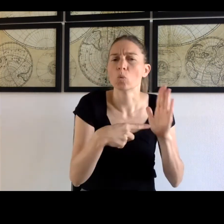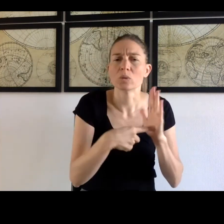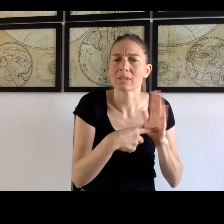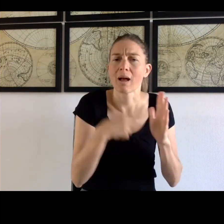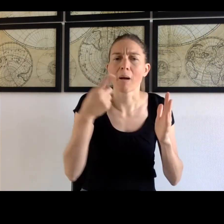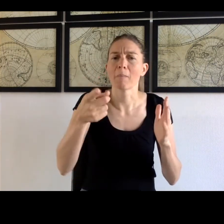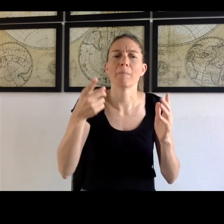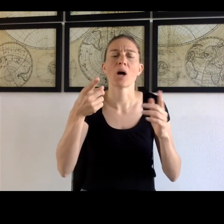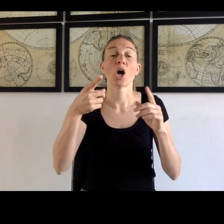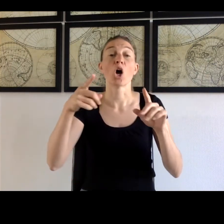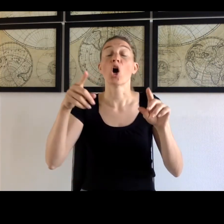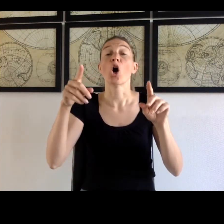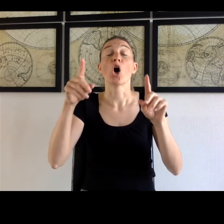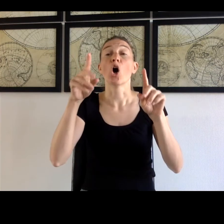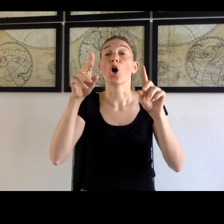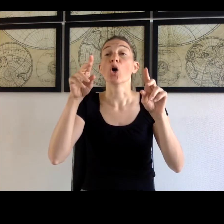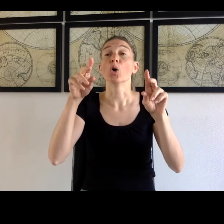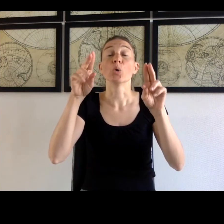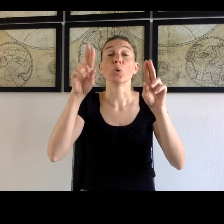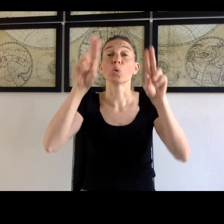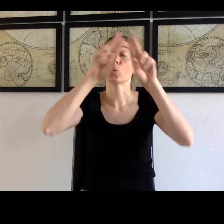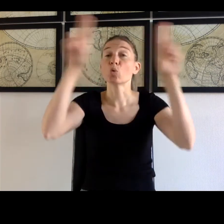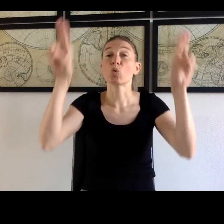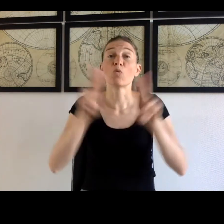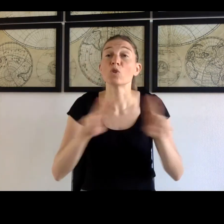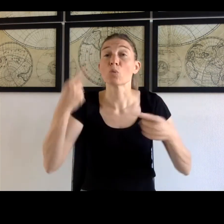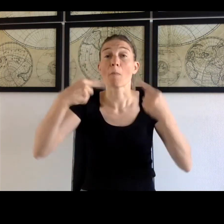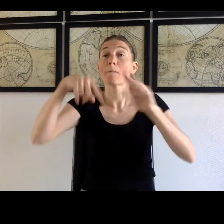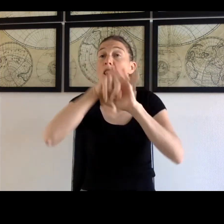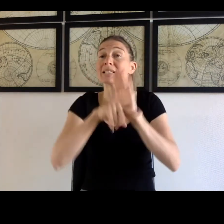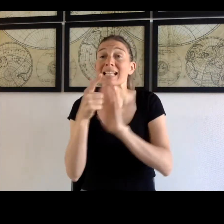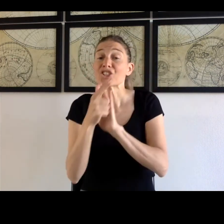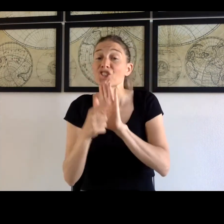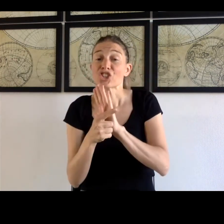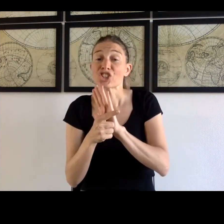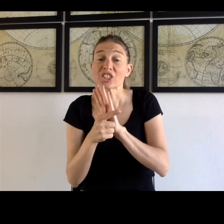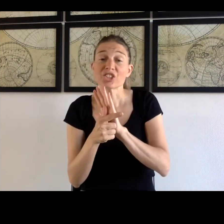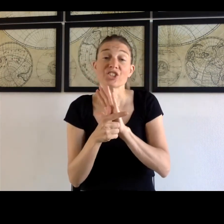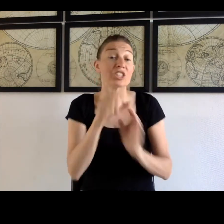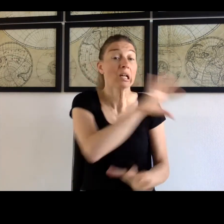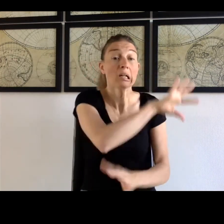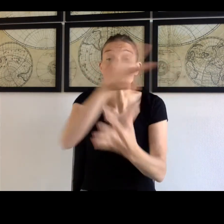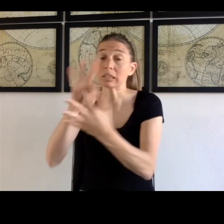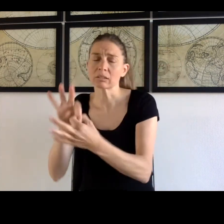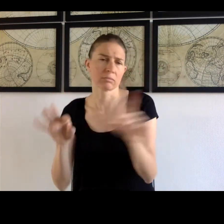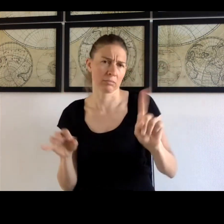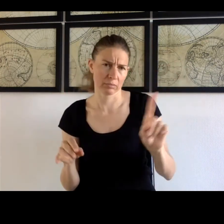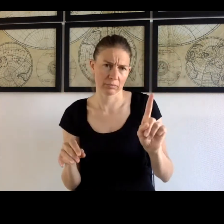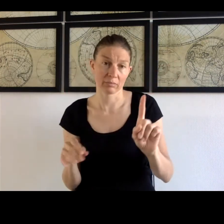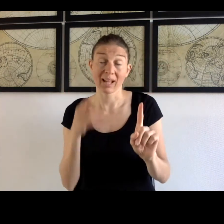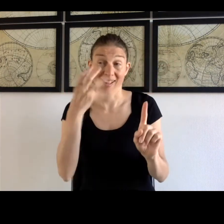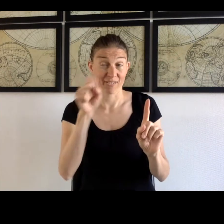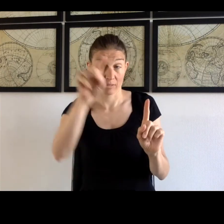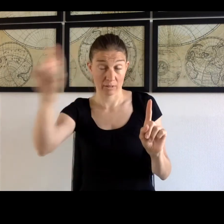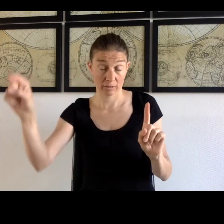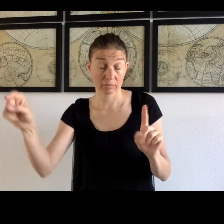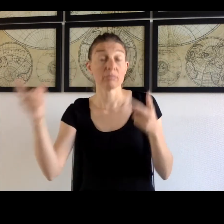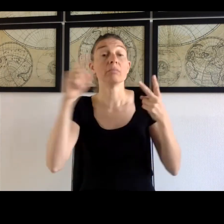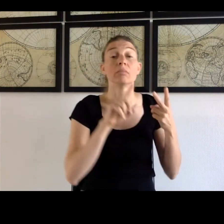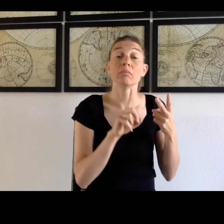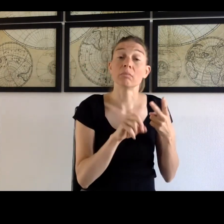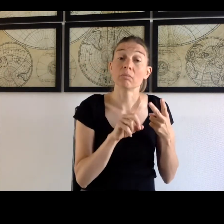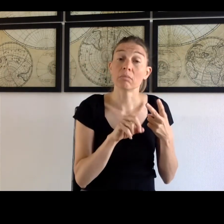universal policy of legislation, and this sometimes is the case. Also, it's important that the disability assessment should not be used, or in any